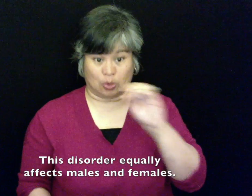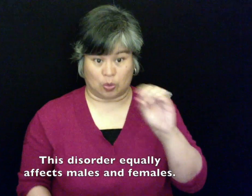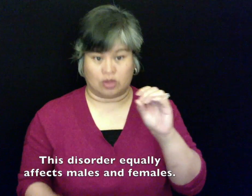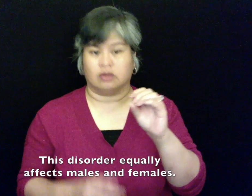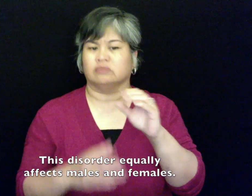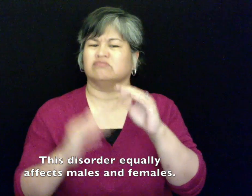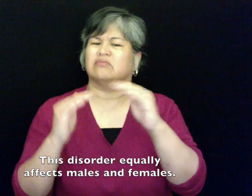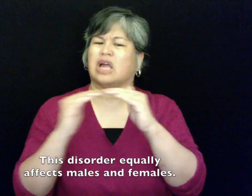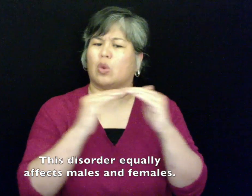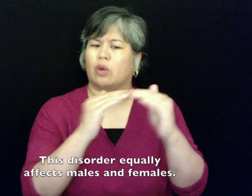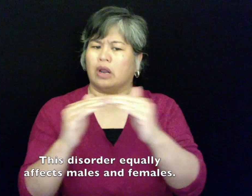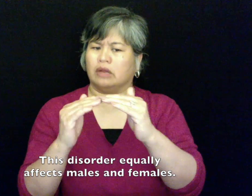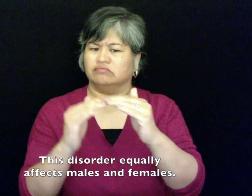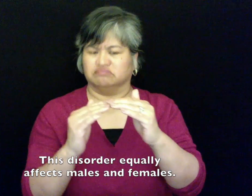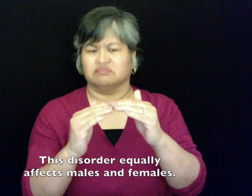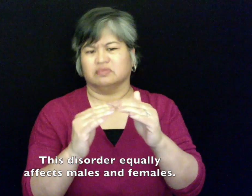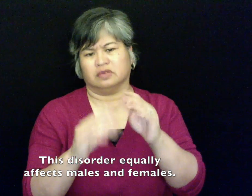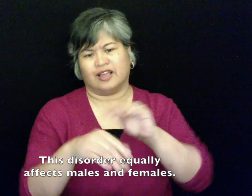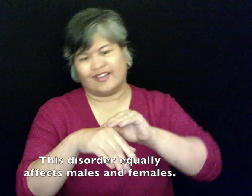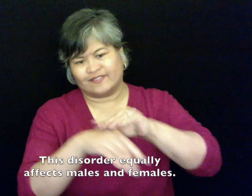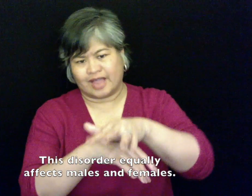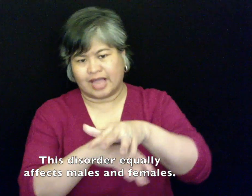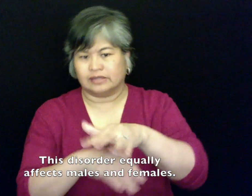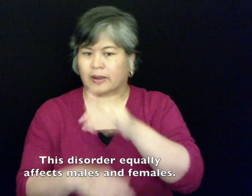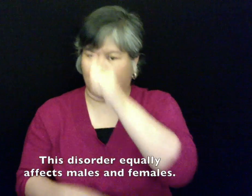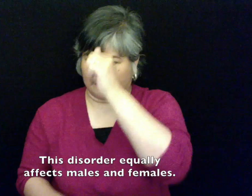This disorder equally affects males and females.